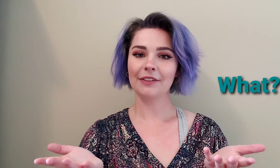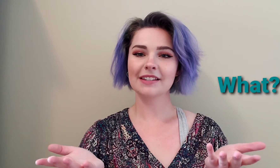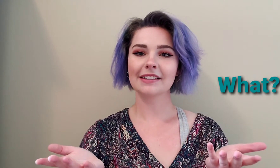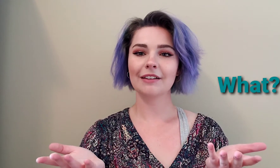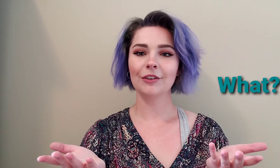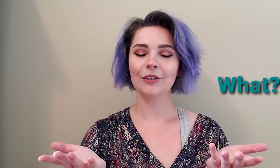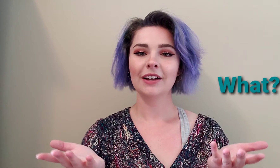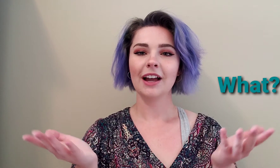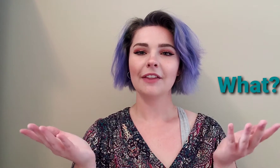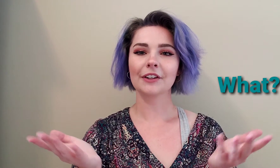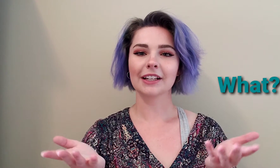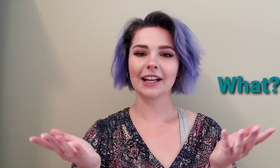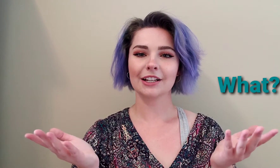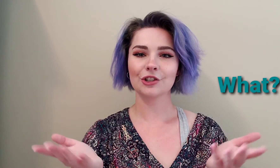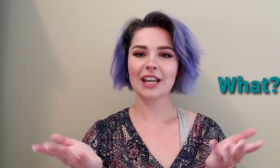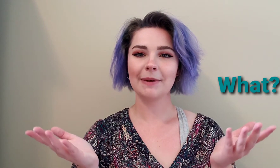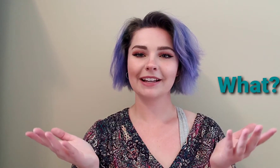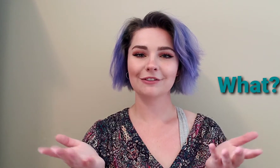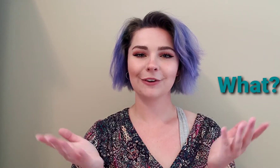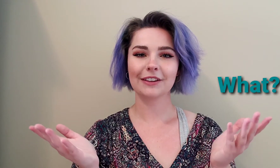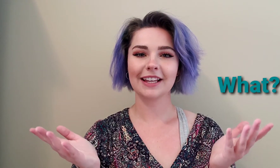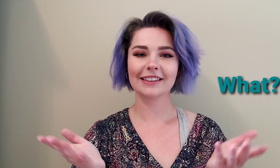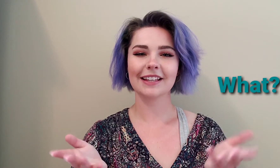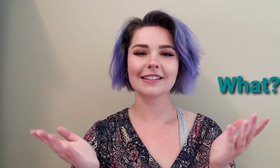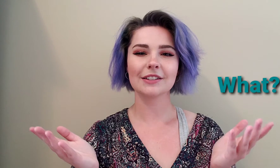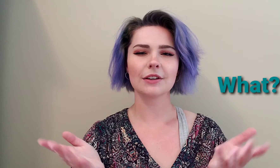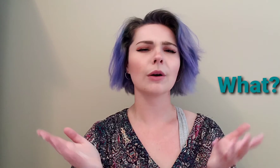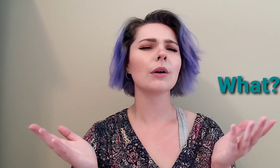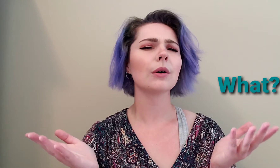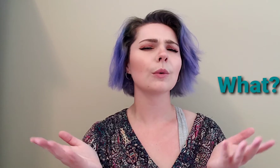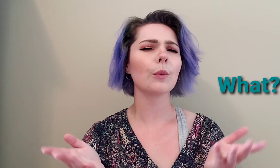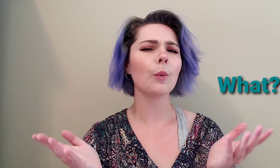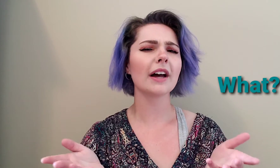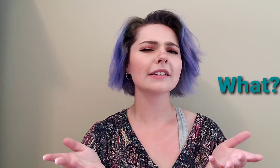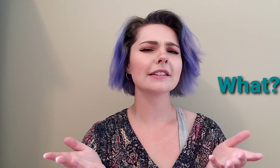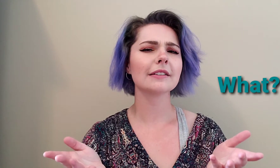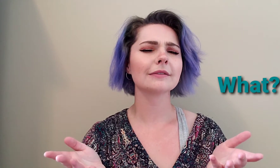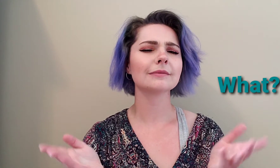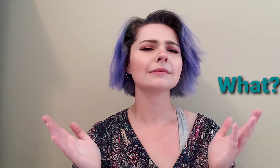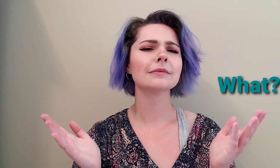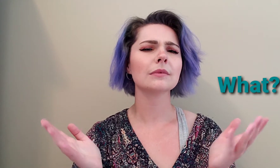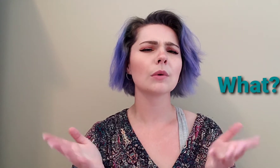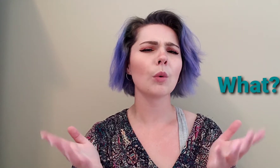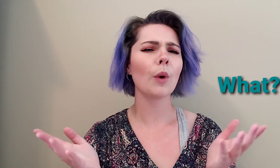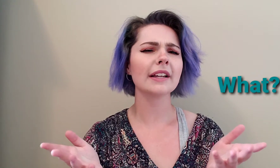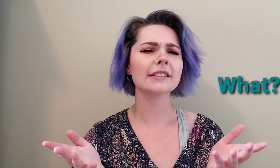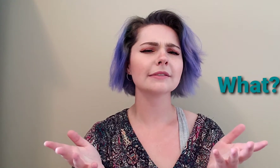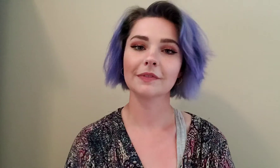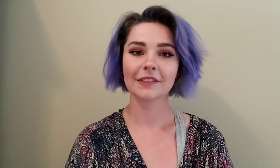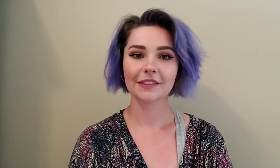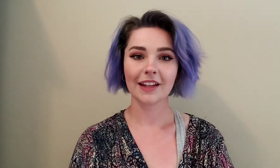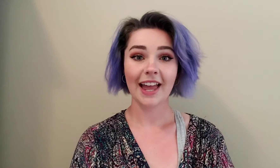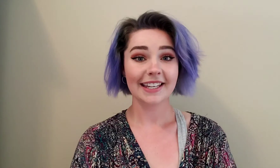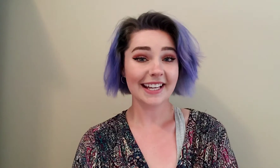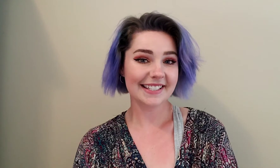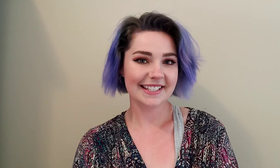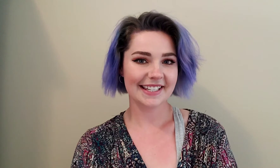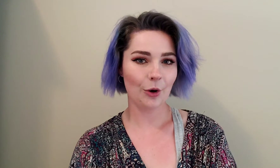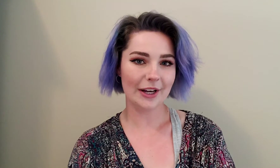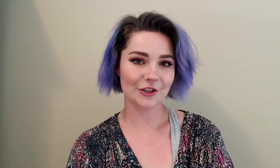this level, and they're going to kind of shake back and forth like this. So you go, what? What? Next is the